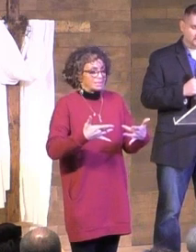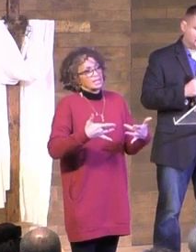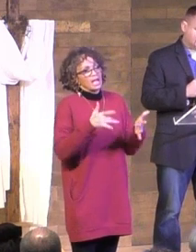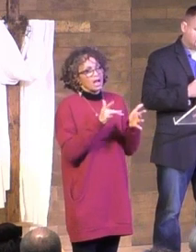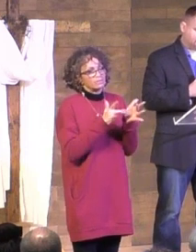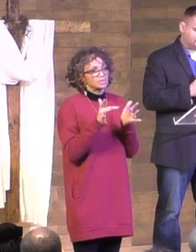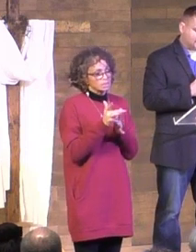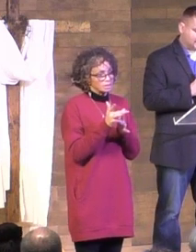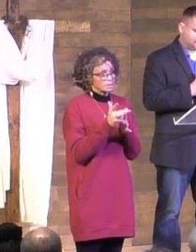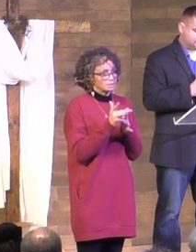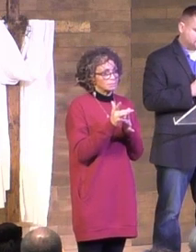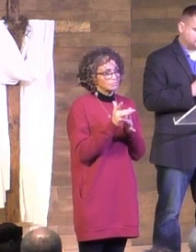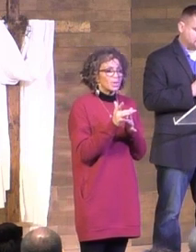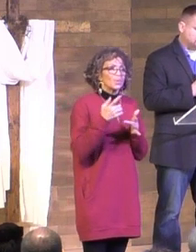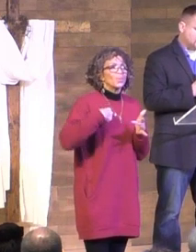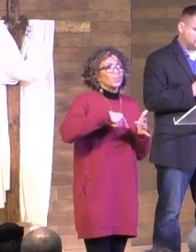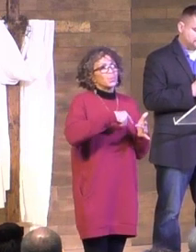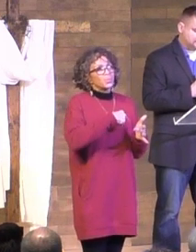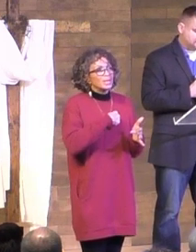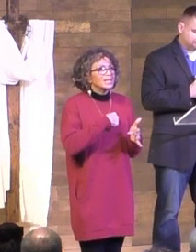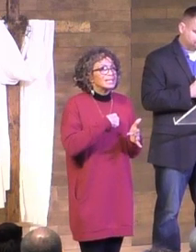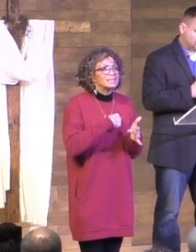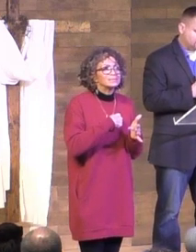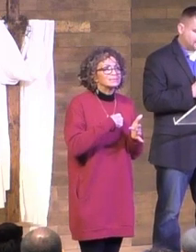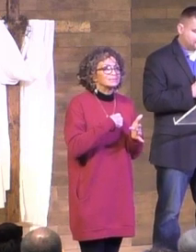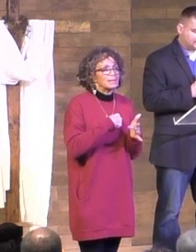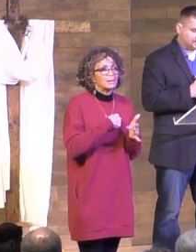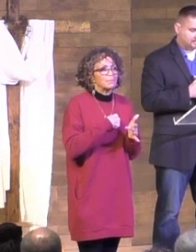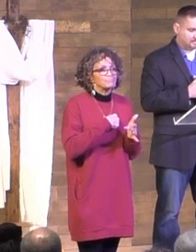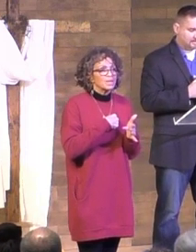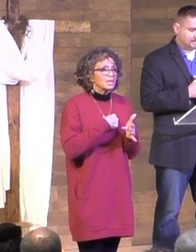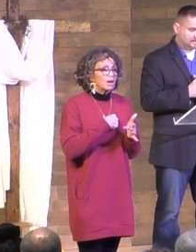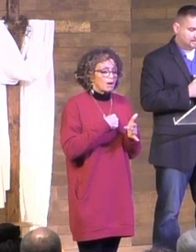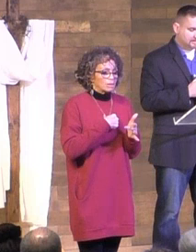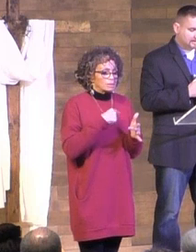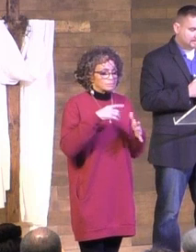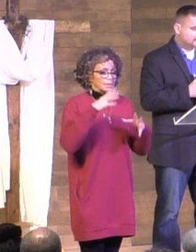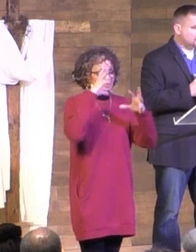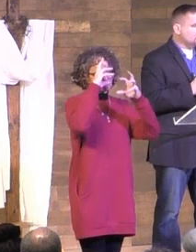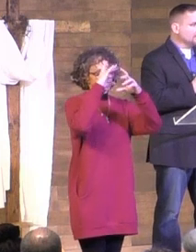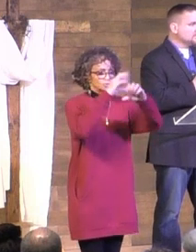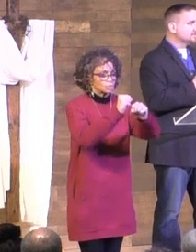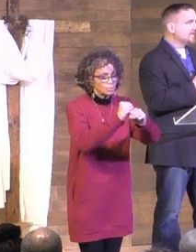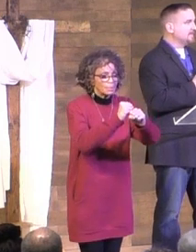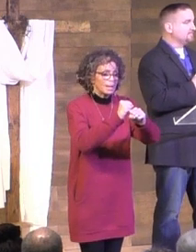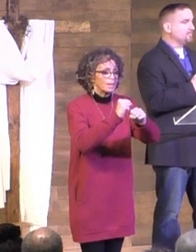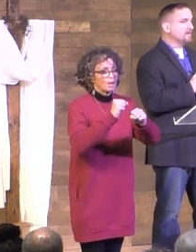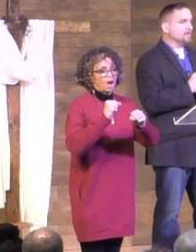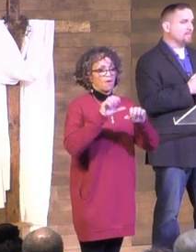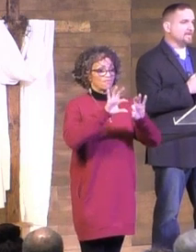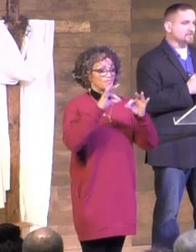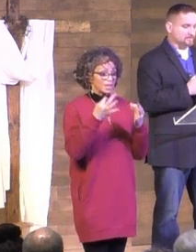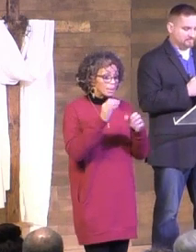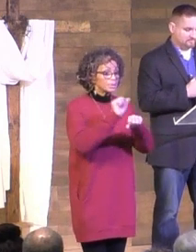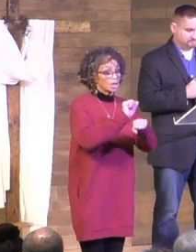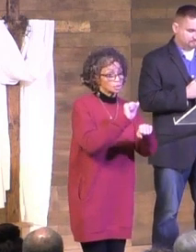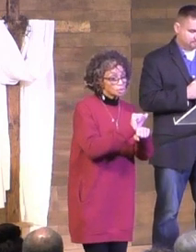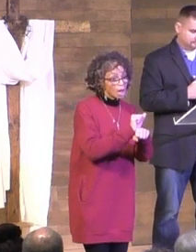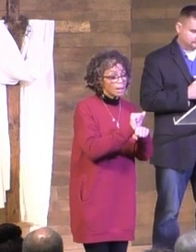our 9-to-5s, our jobs, our family, that we lose sight of the bigger